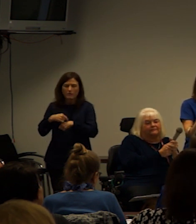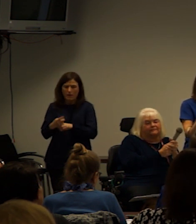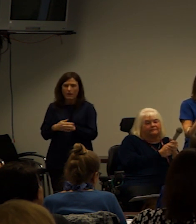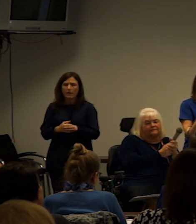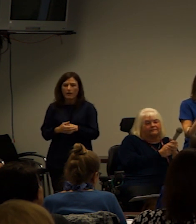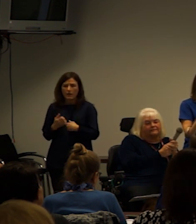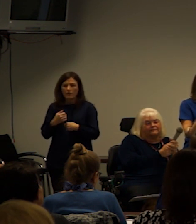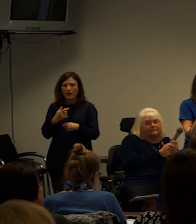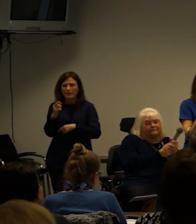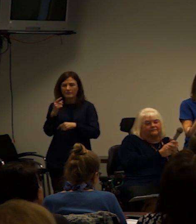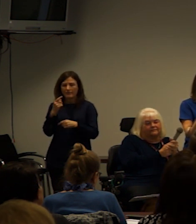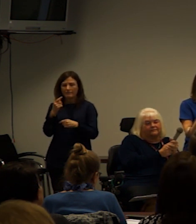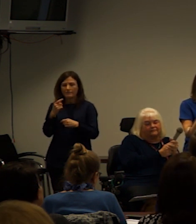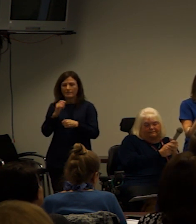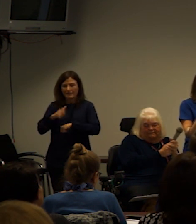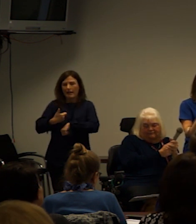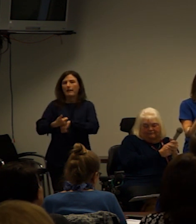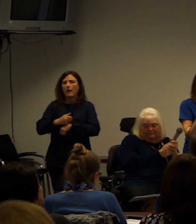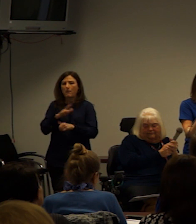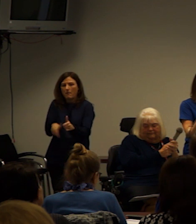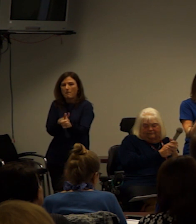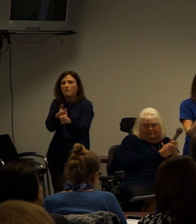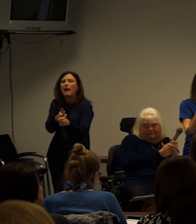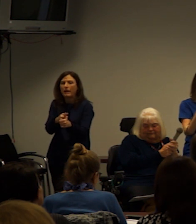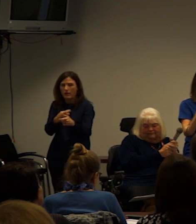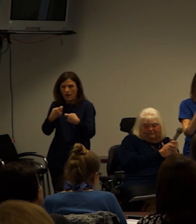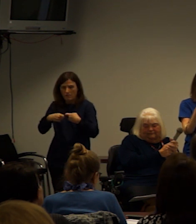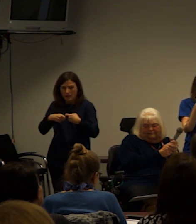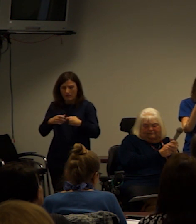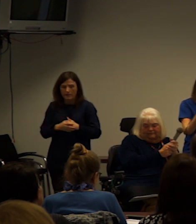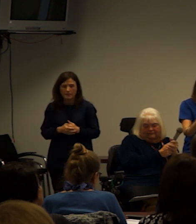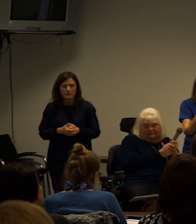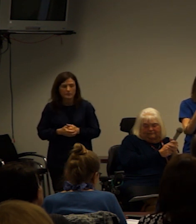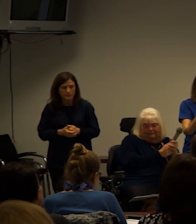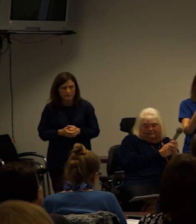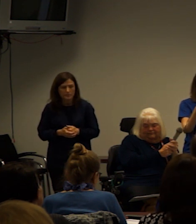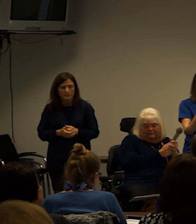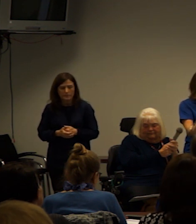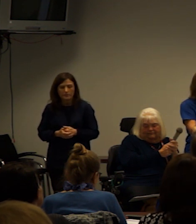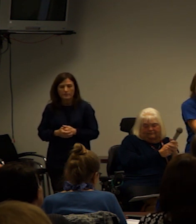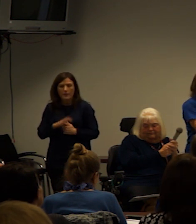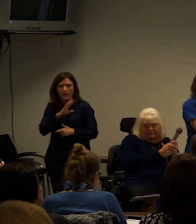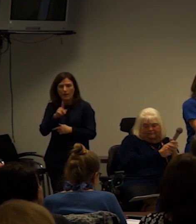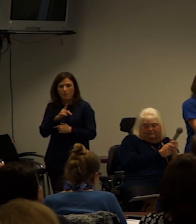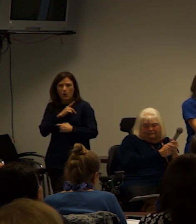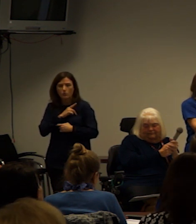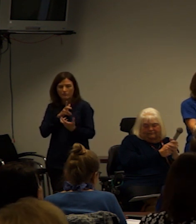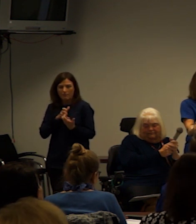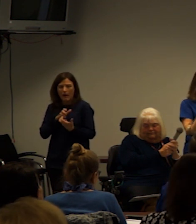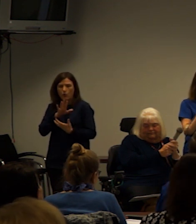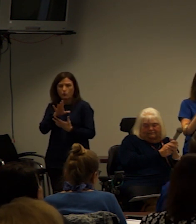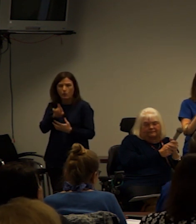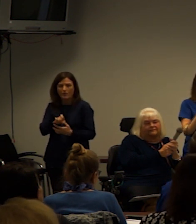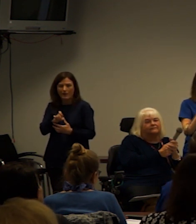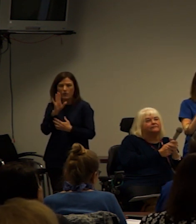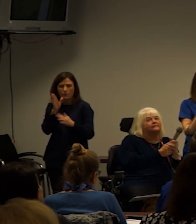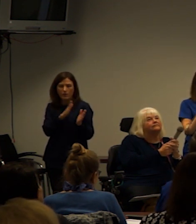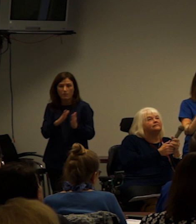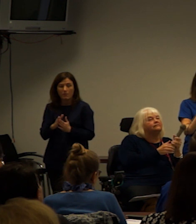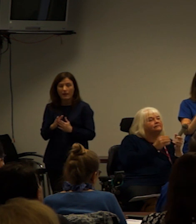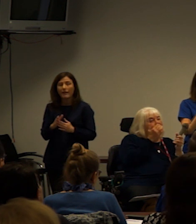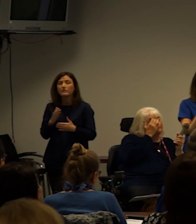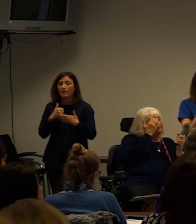And consider a backup charger. Again, personalize your plan.